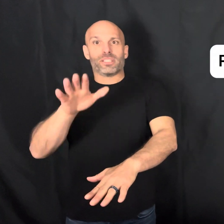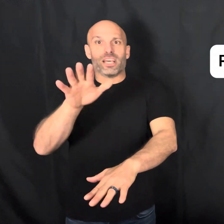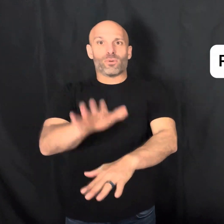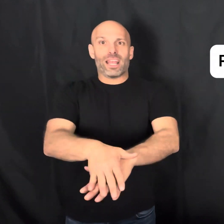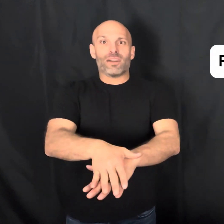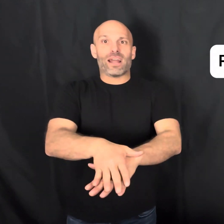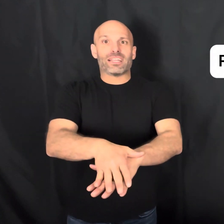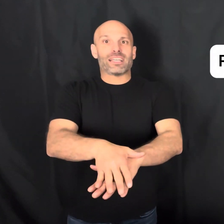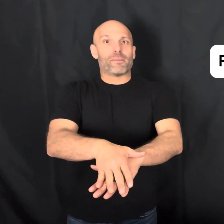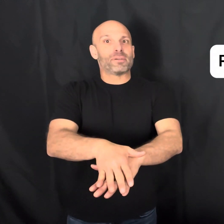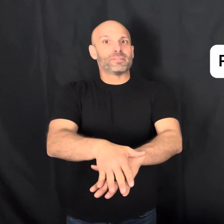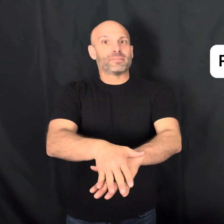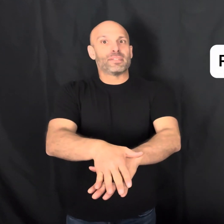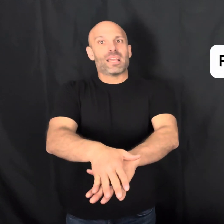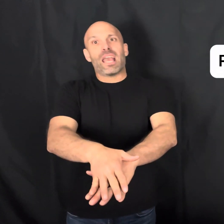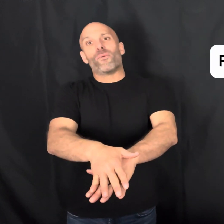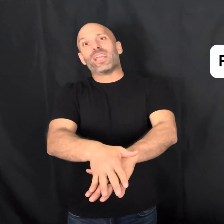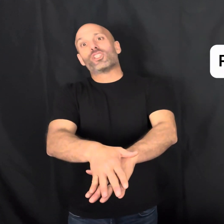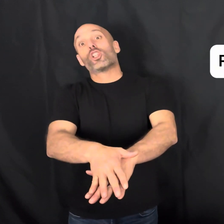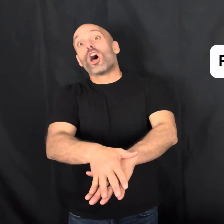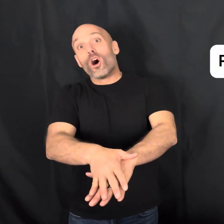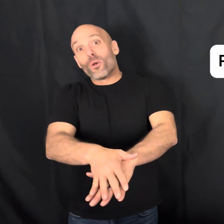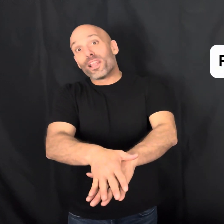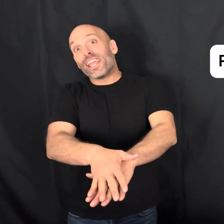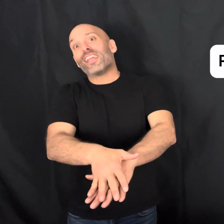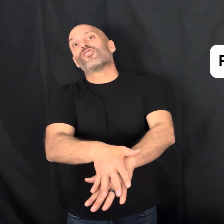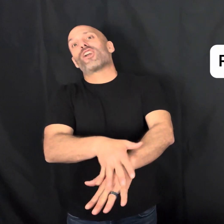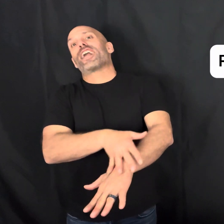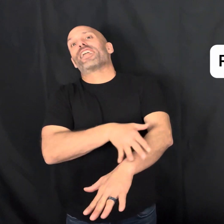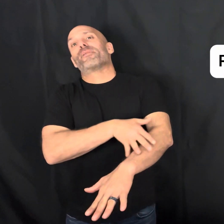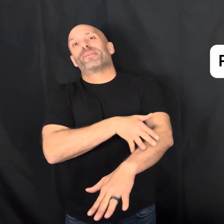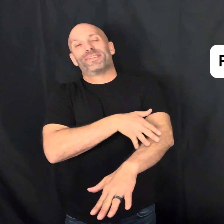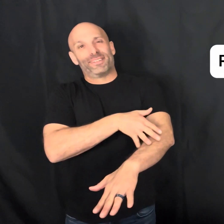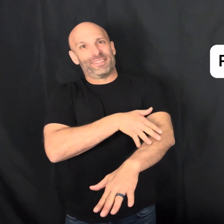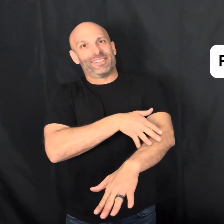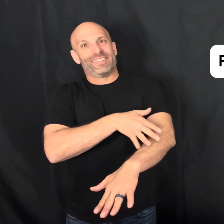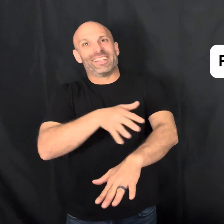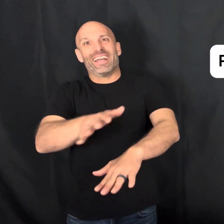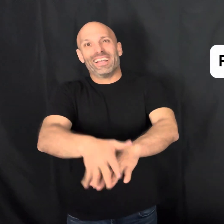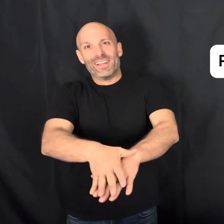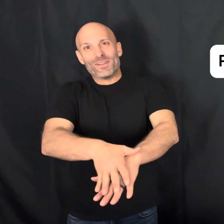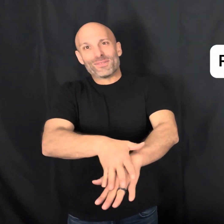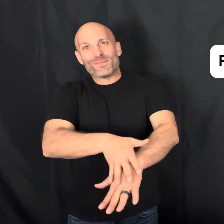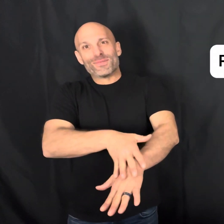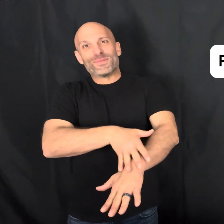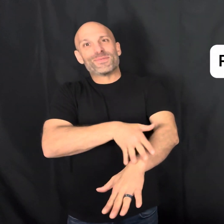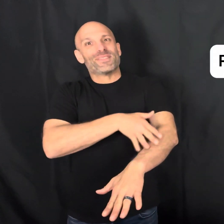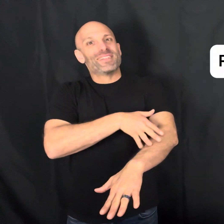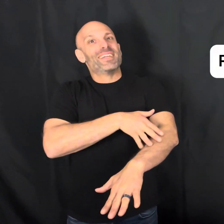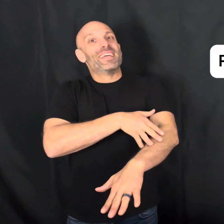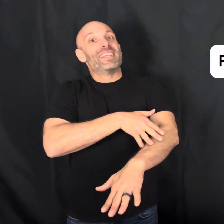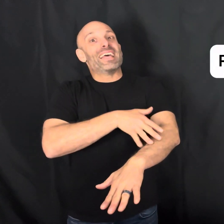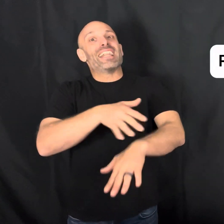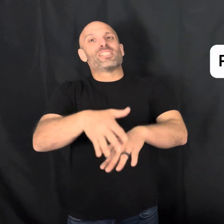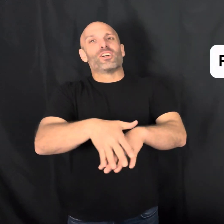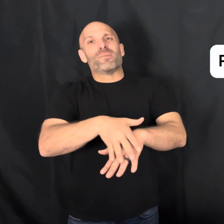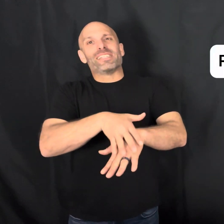other one hand right on top, and we slowly drag it up, okay? That is slow. You might see it just